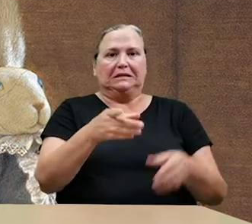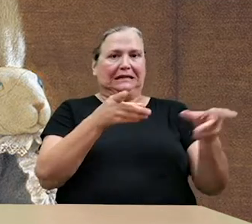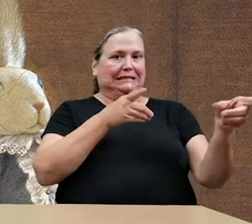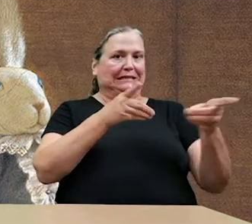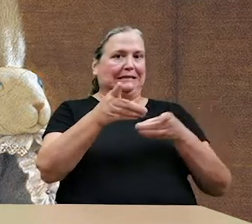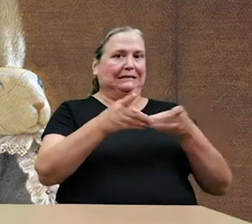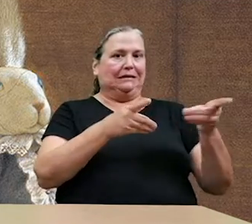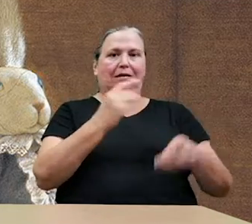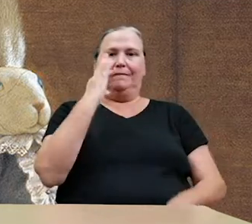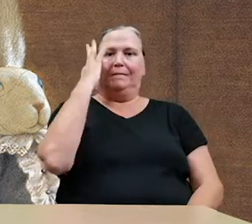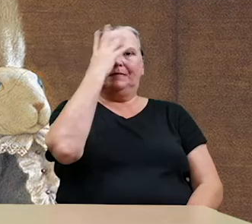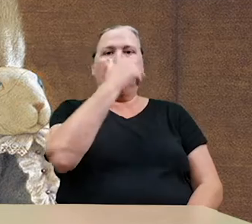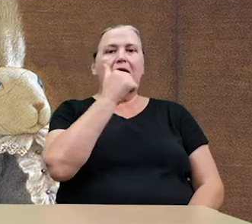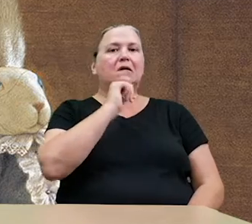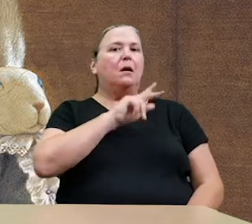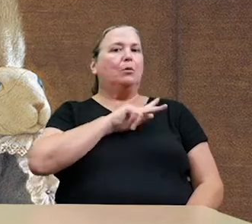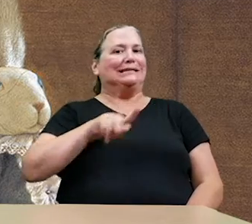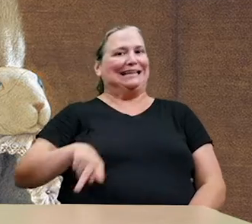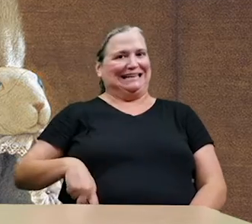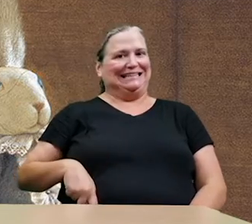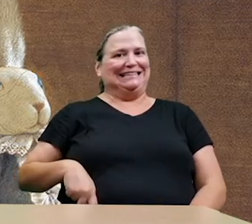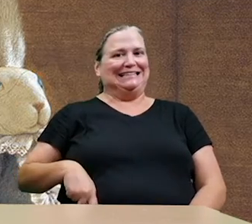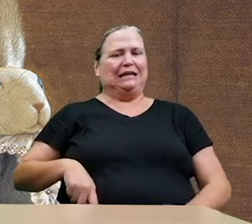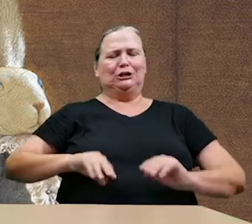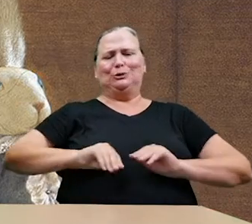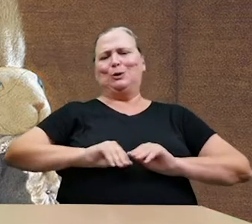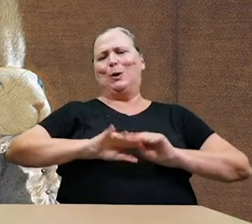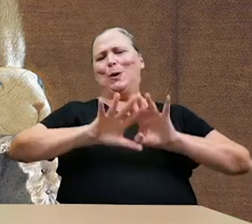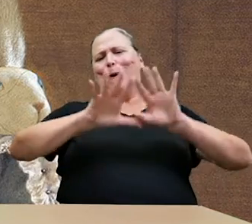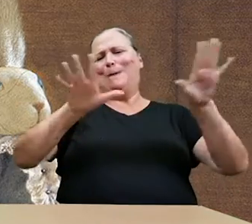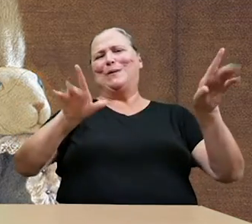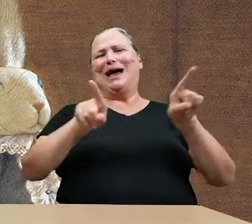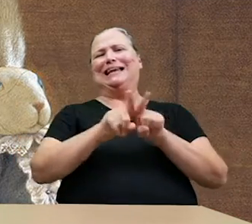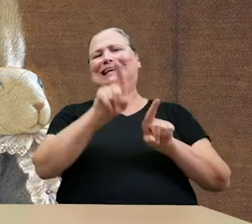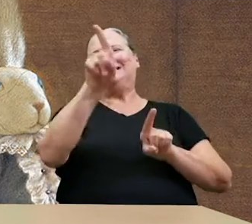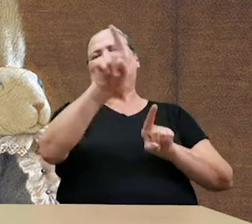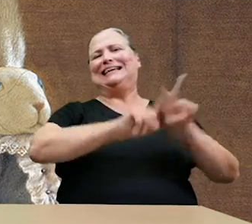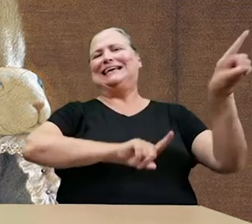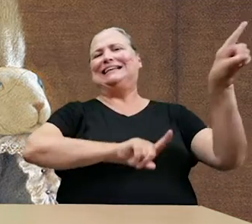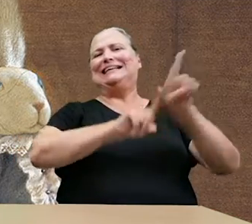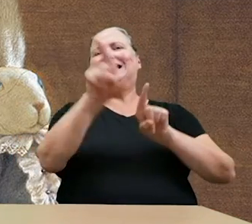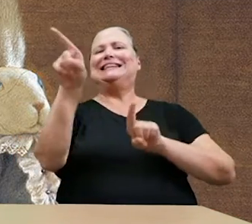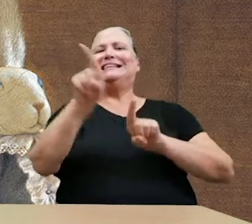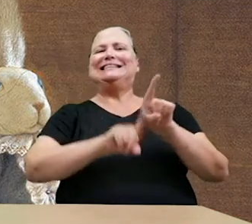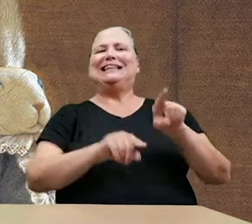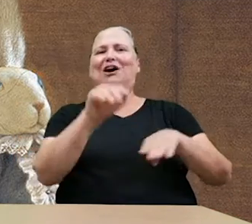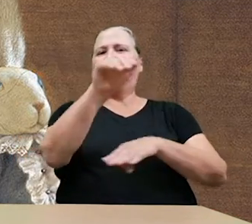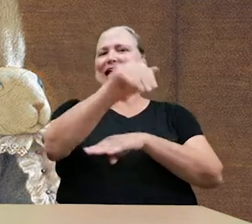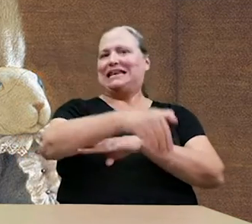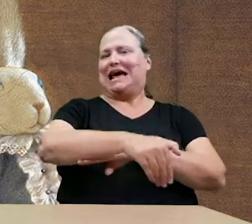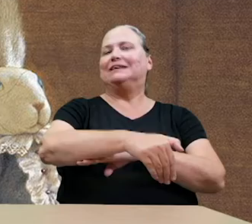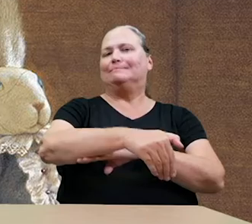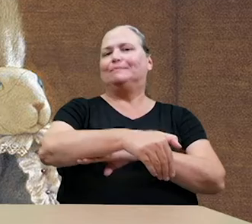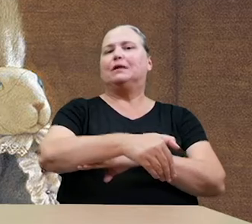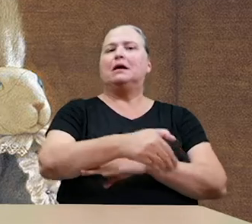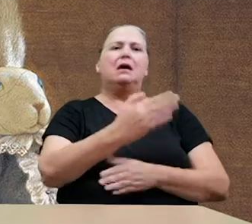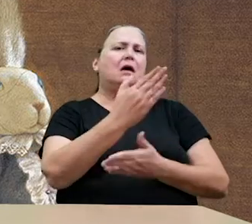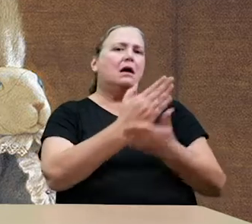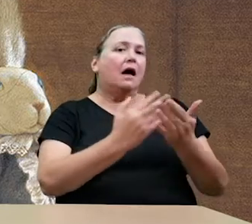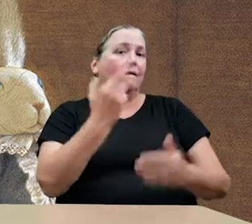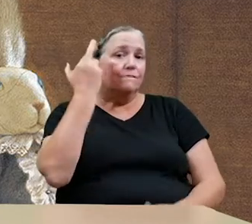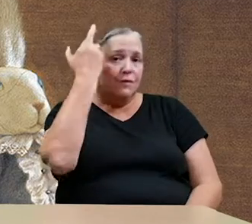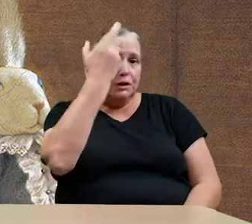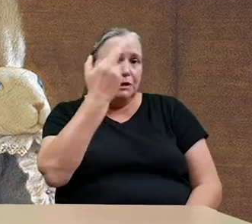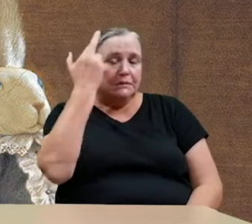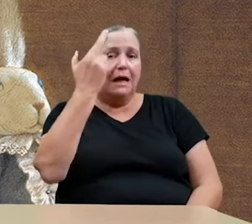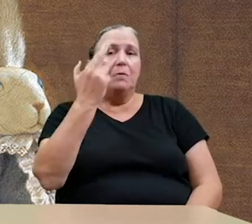beautiful princess. She shone as bright as the stars on a moonless night. For some reason,